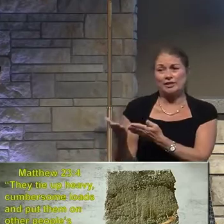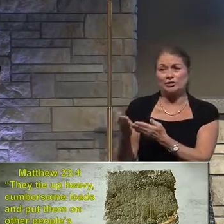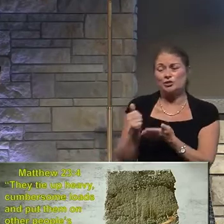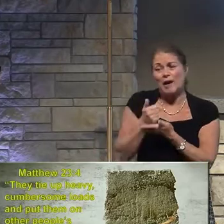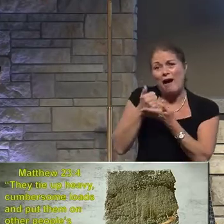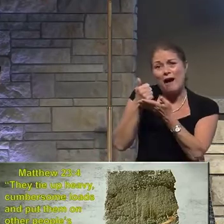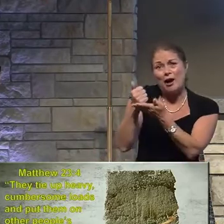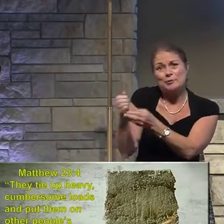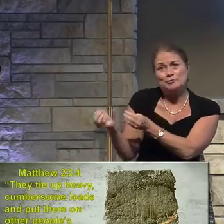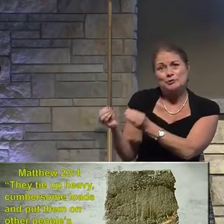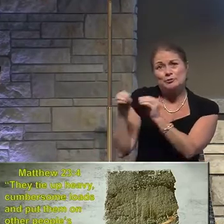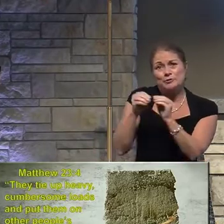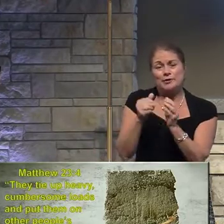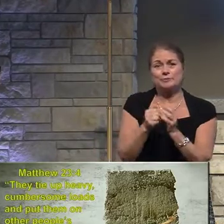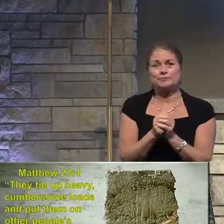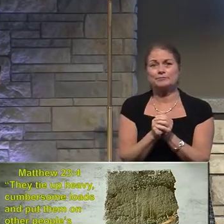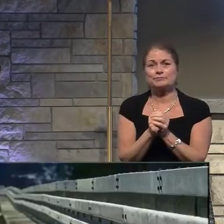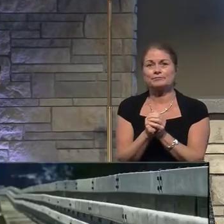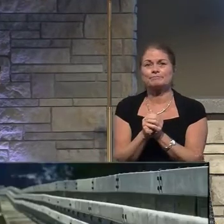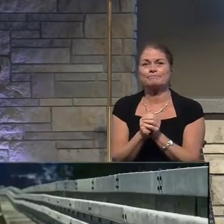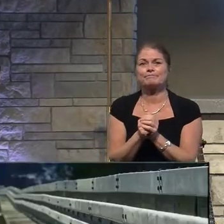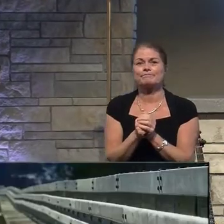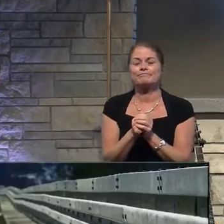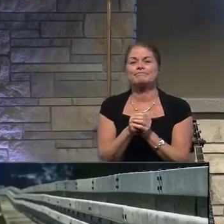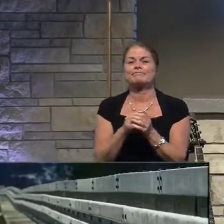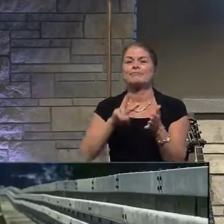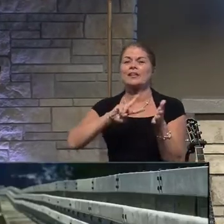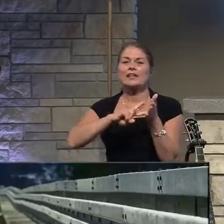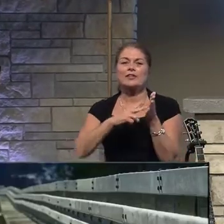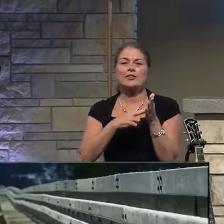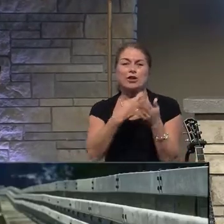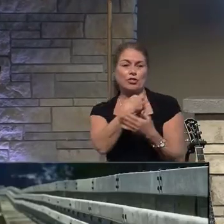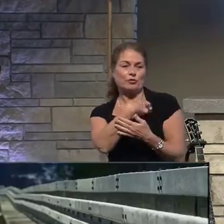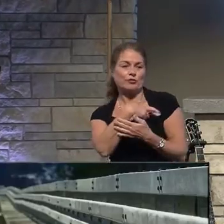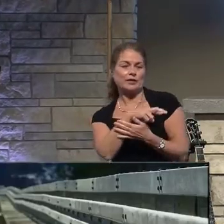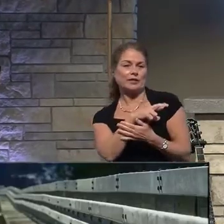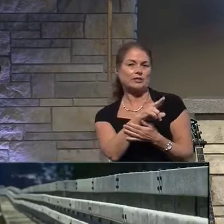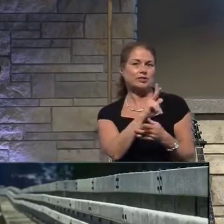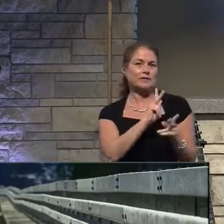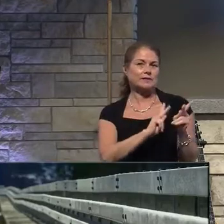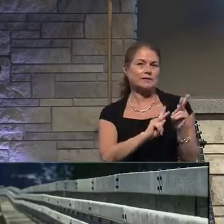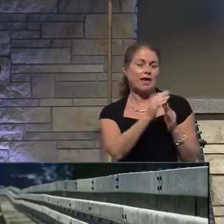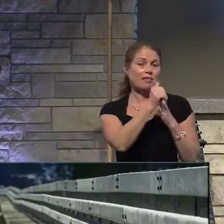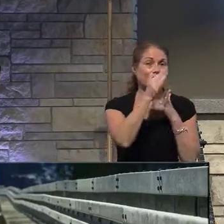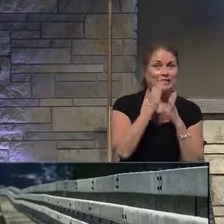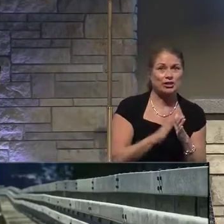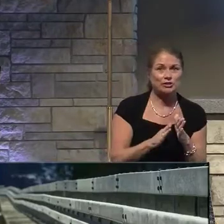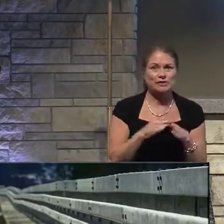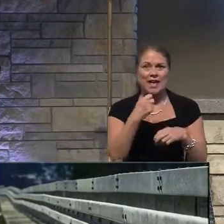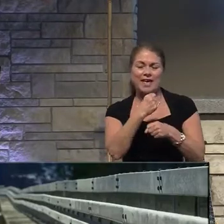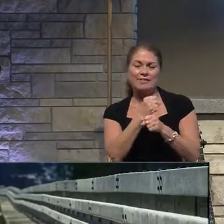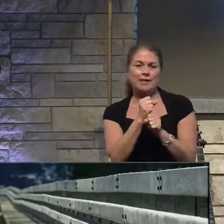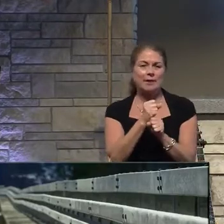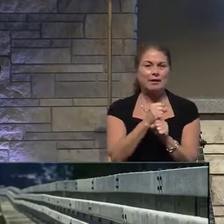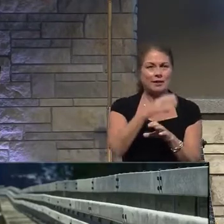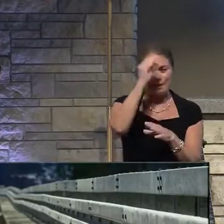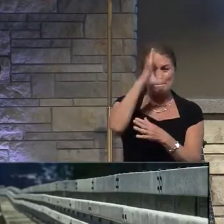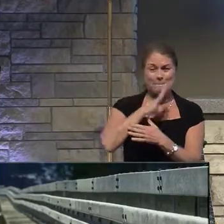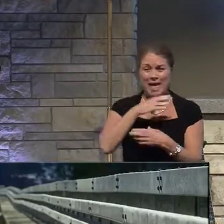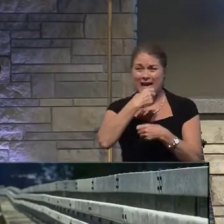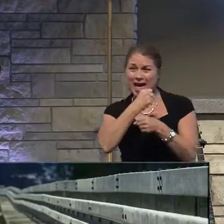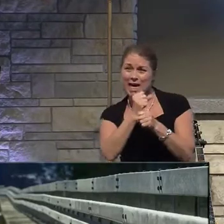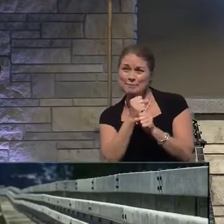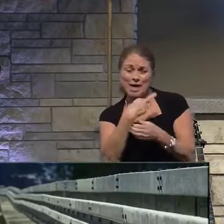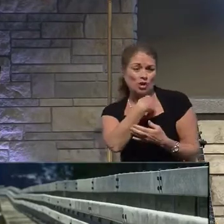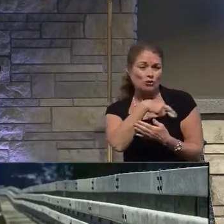finger to move them. In other words, the Pharisees, the religious elite, they made these man-made religious